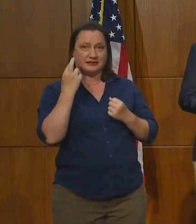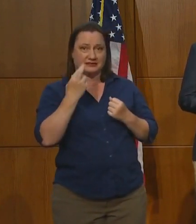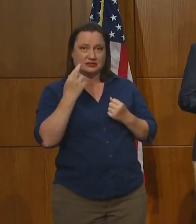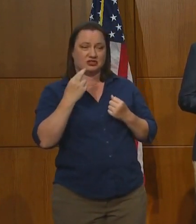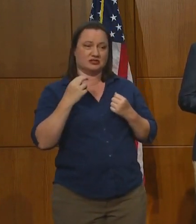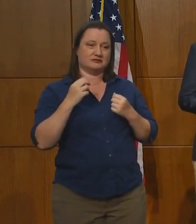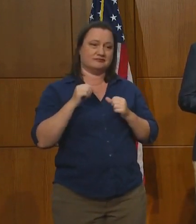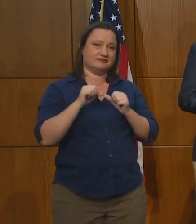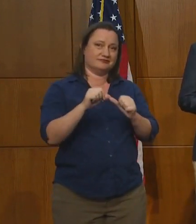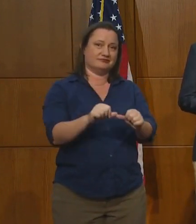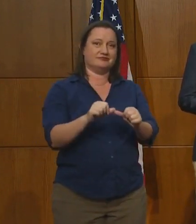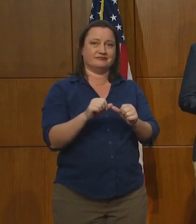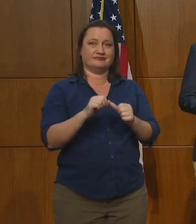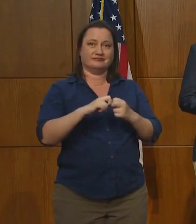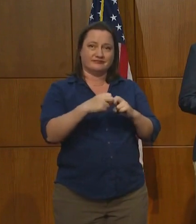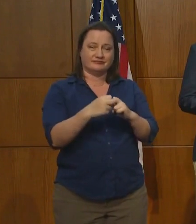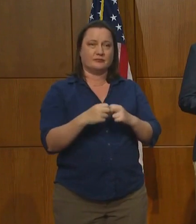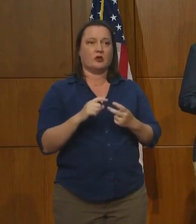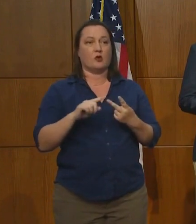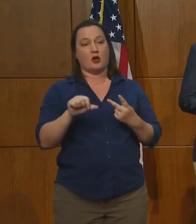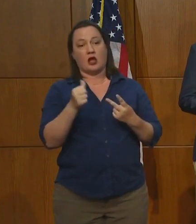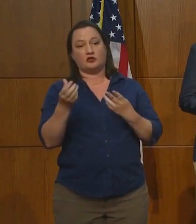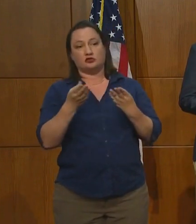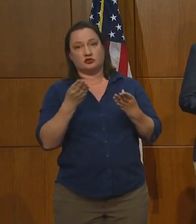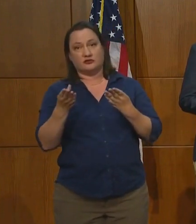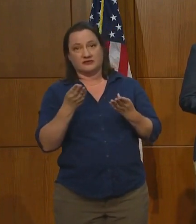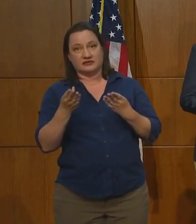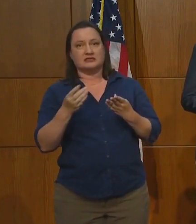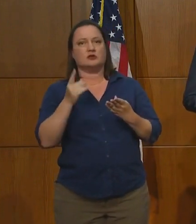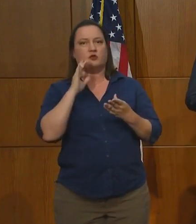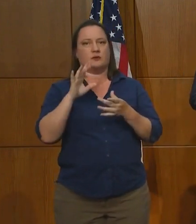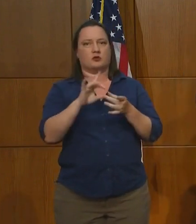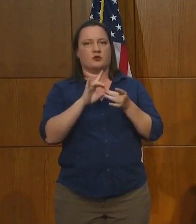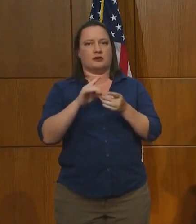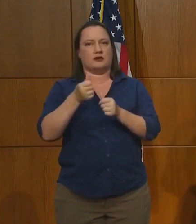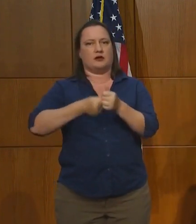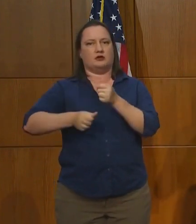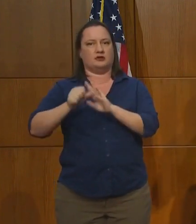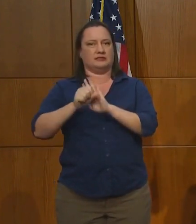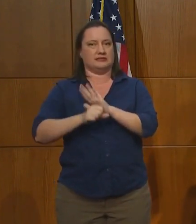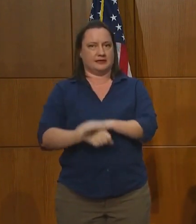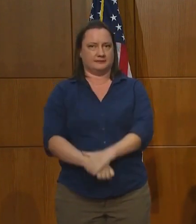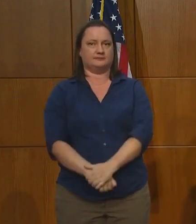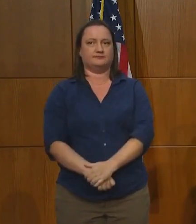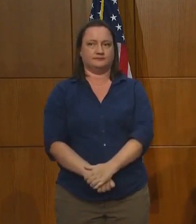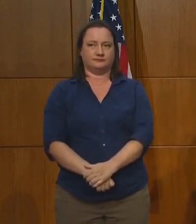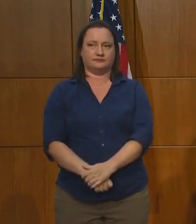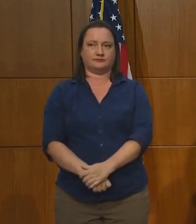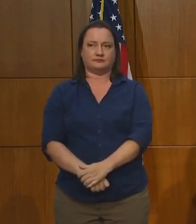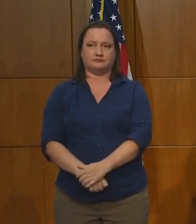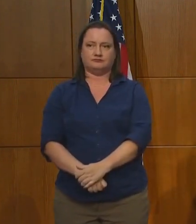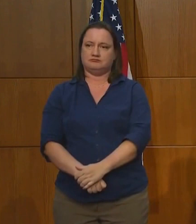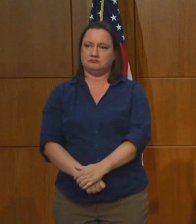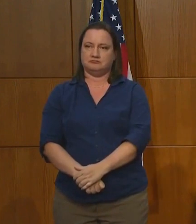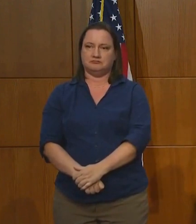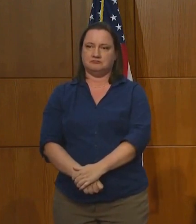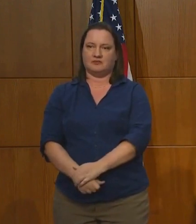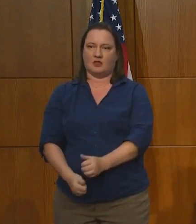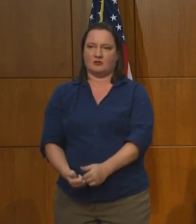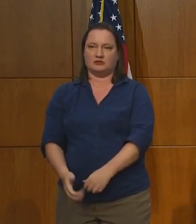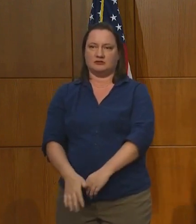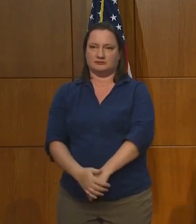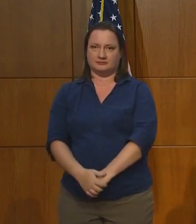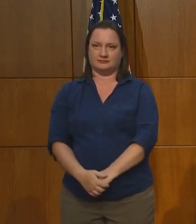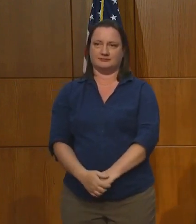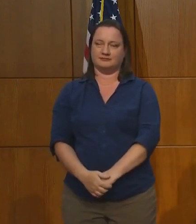community services that are there, and they would be coordinated with the state. Thank you, Aubrey. And Andre, you